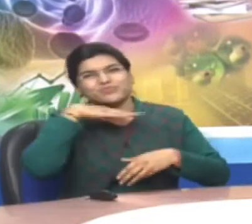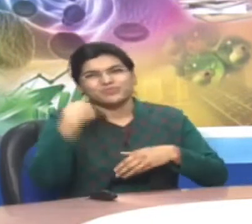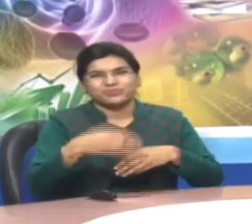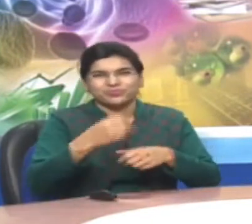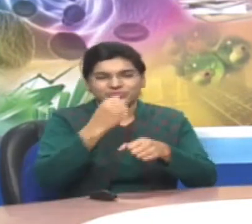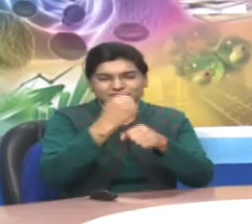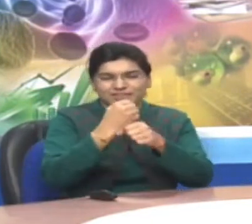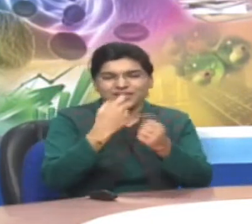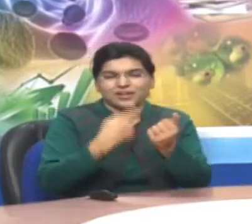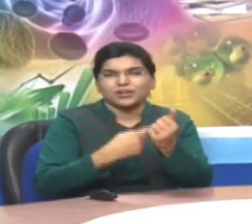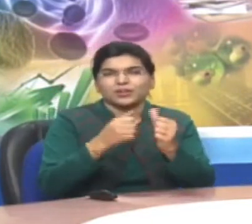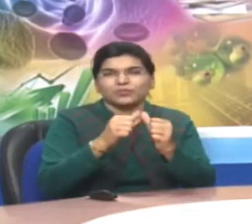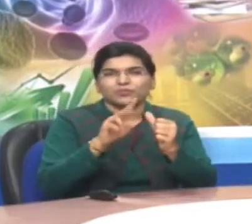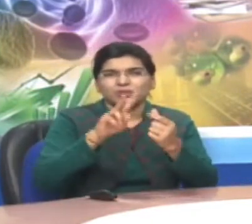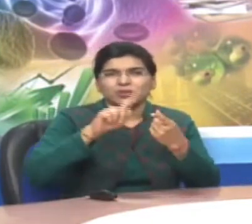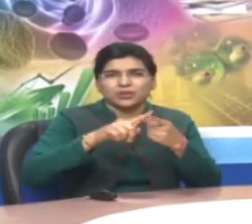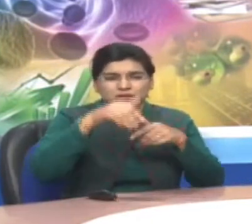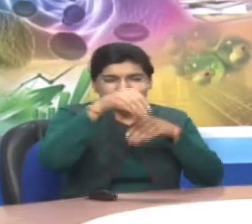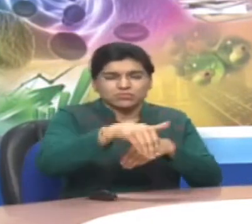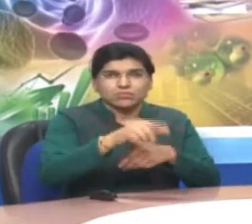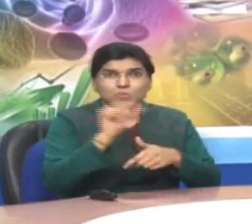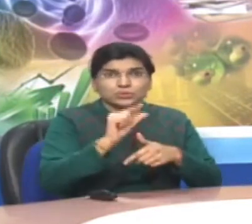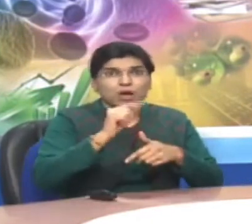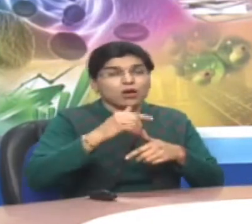It's a grave step you are taking.